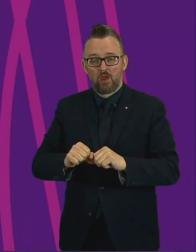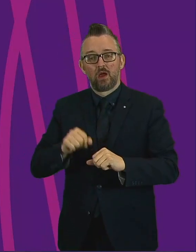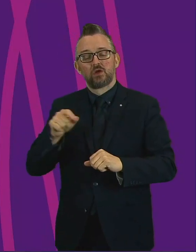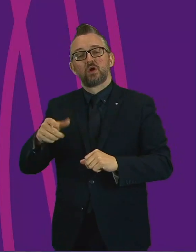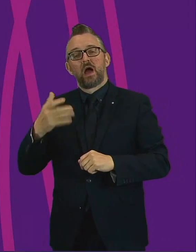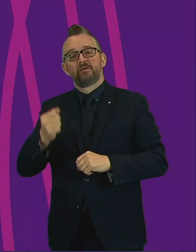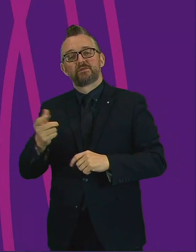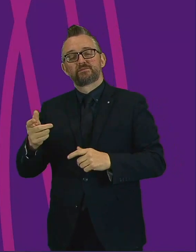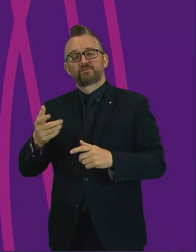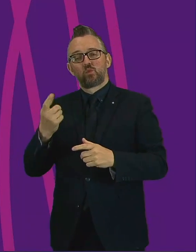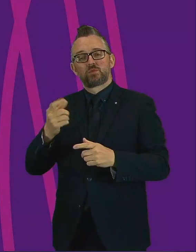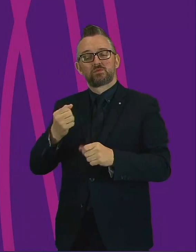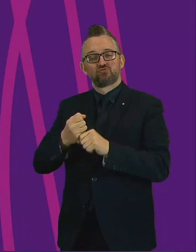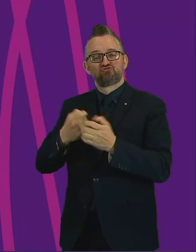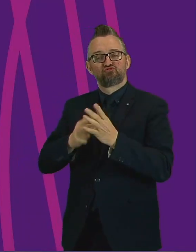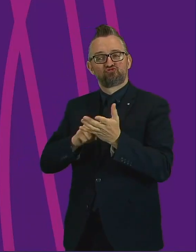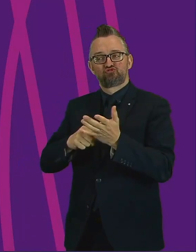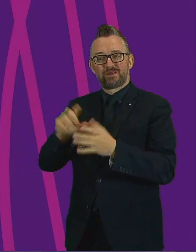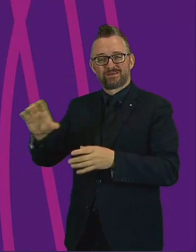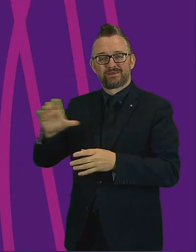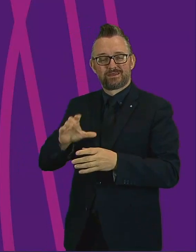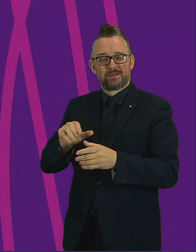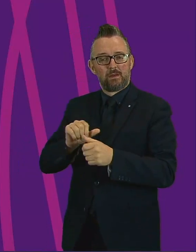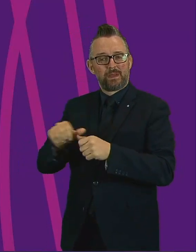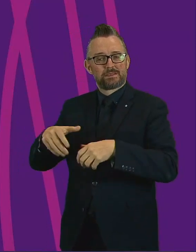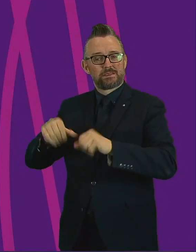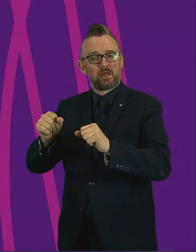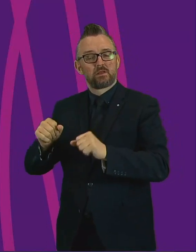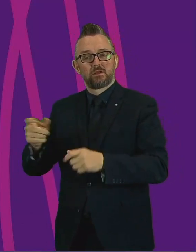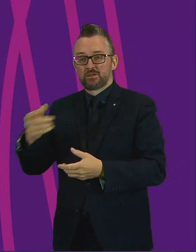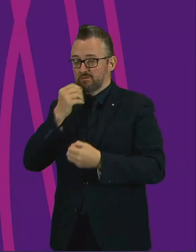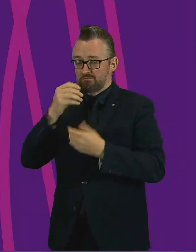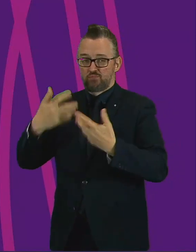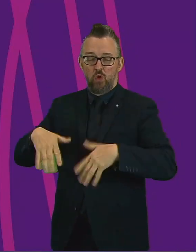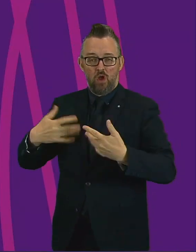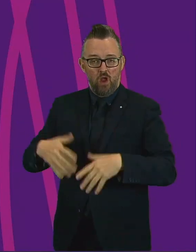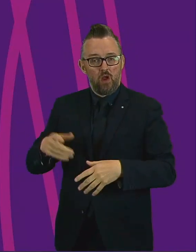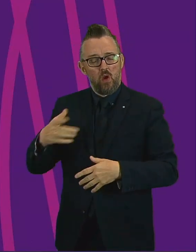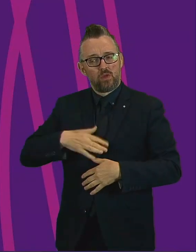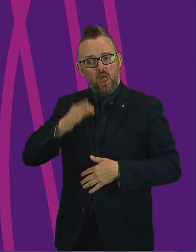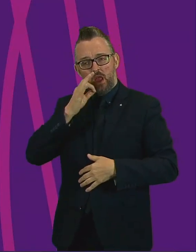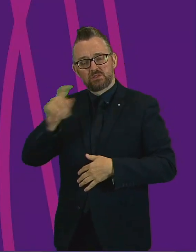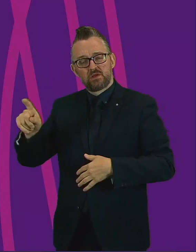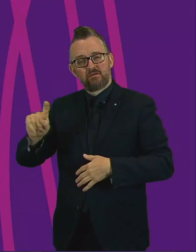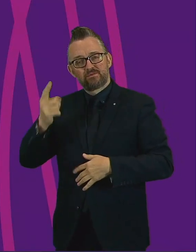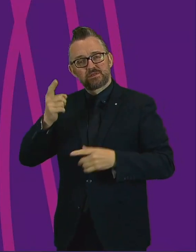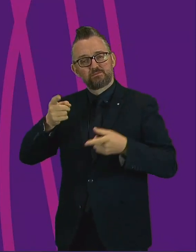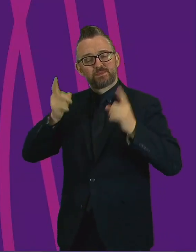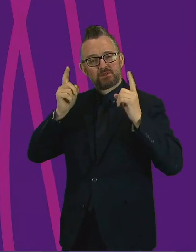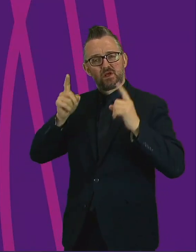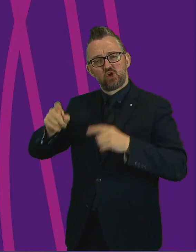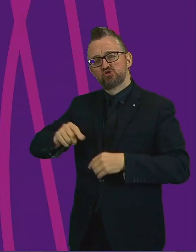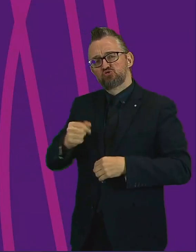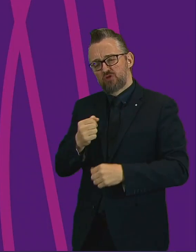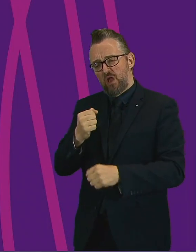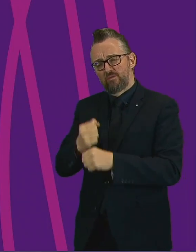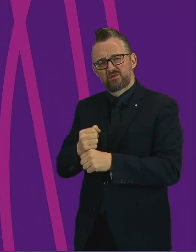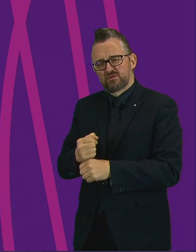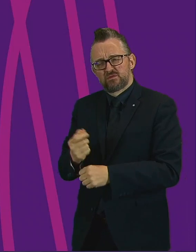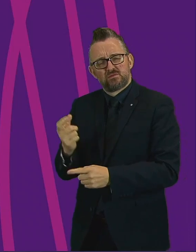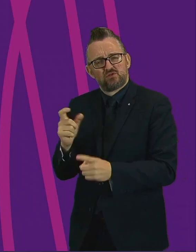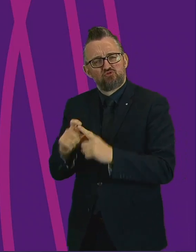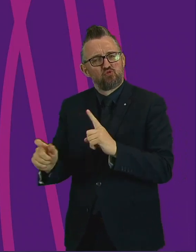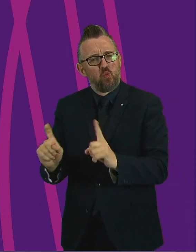which is a fantastic opportunity for them. Can I therefore ask the First Minister what the Scottish Government is doing to